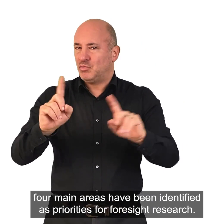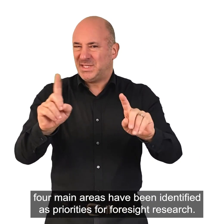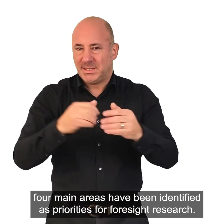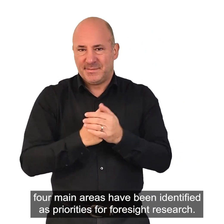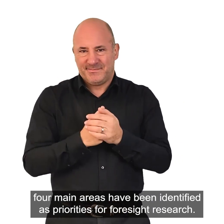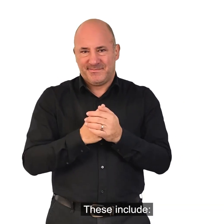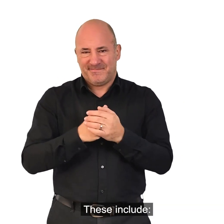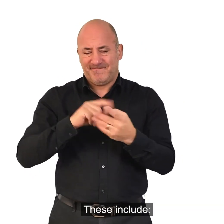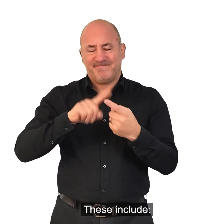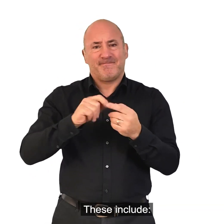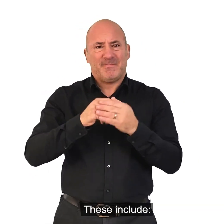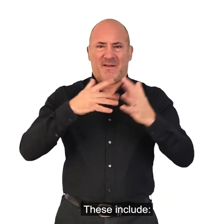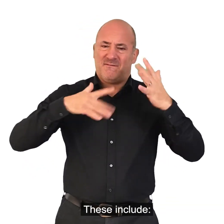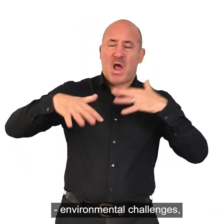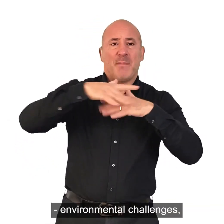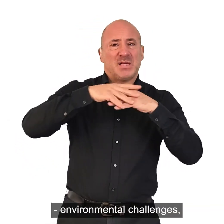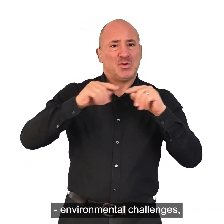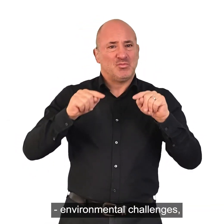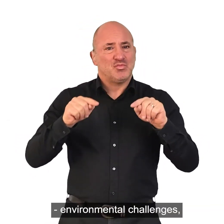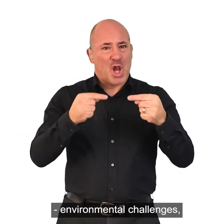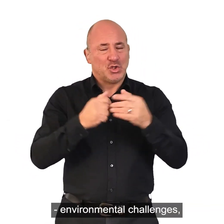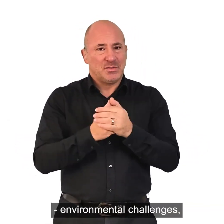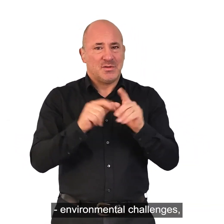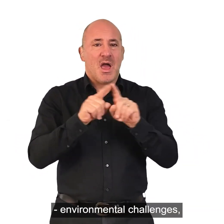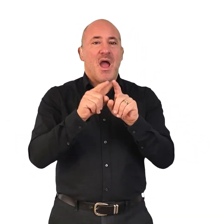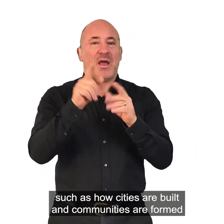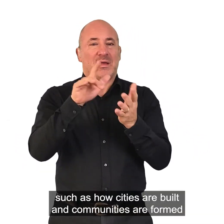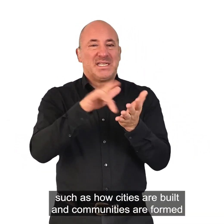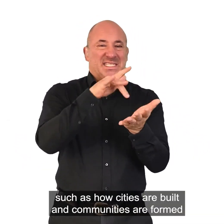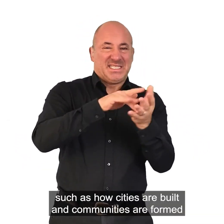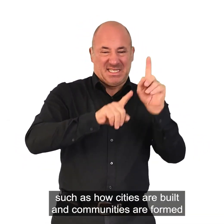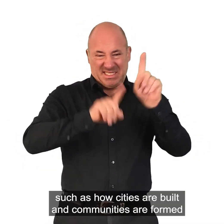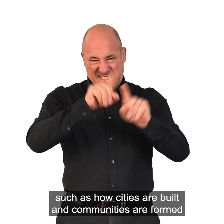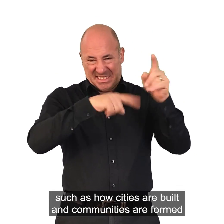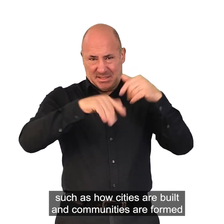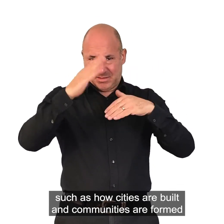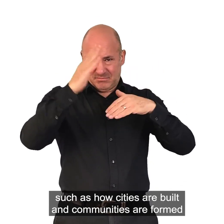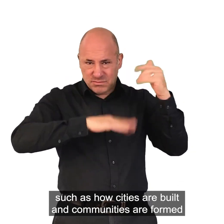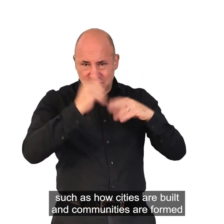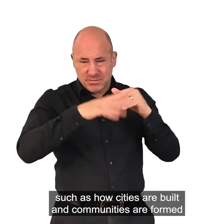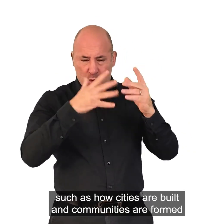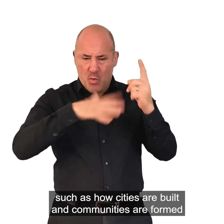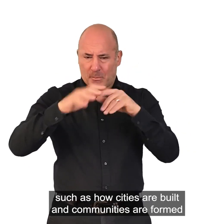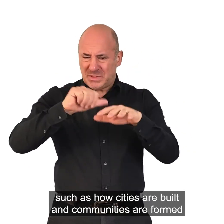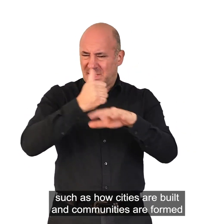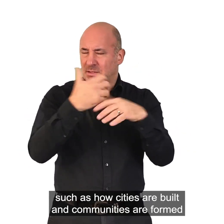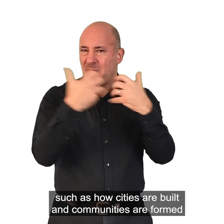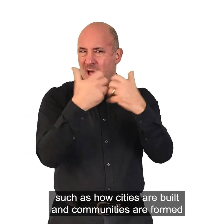research. These include environmental challenges, such as how cities are built and communities are formed,